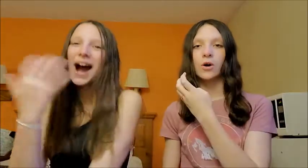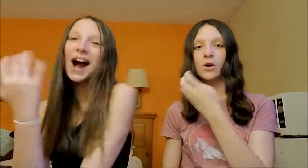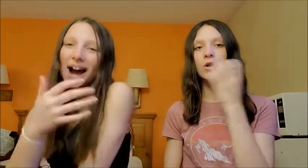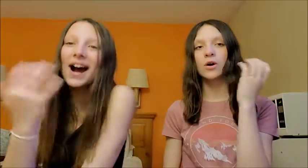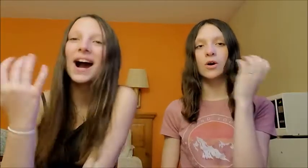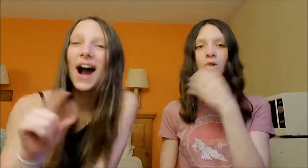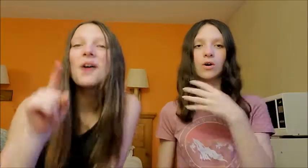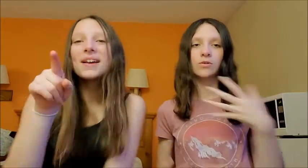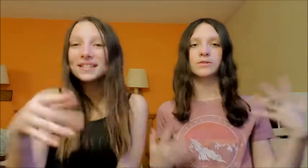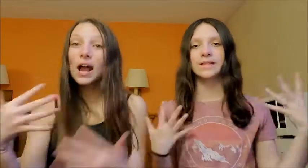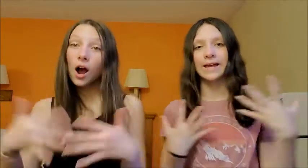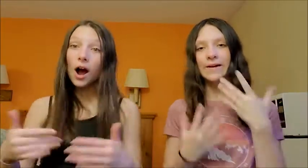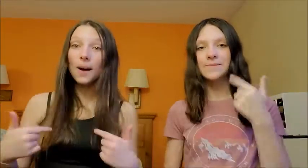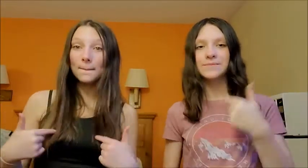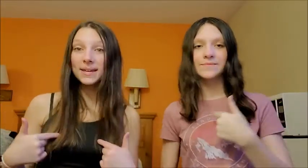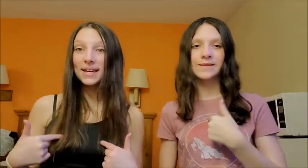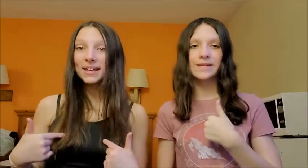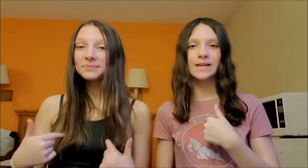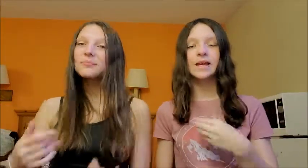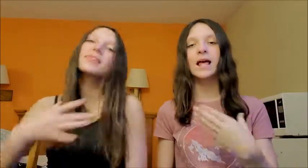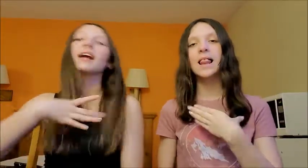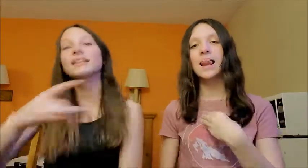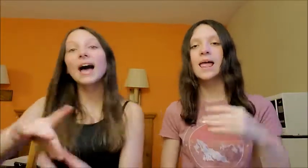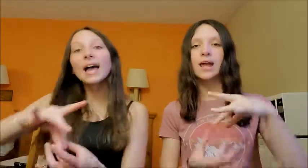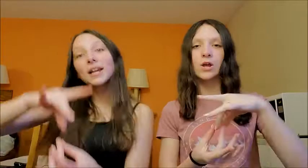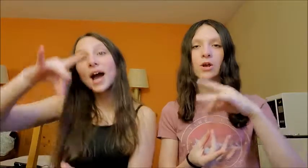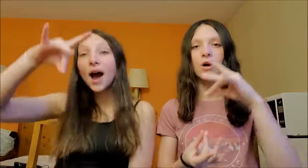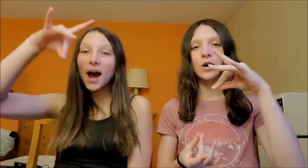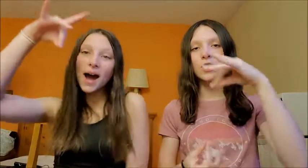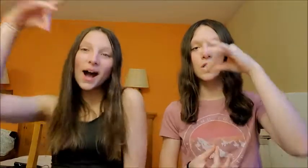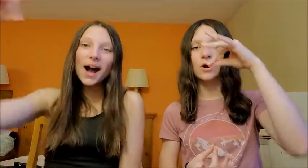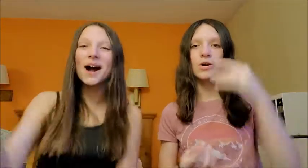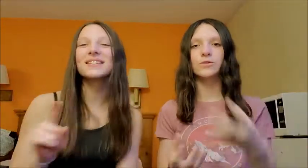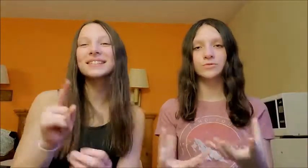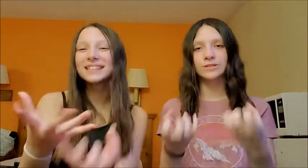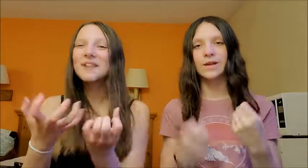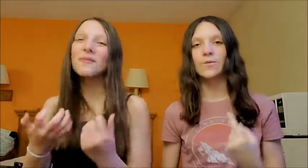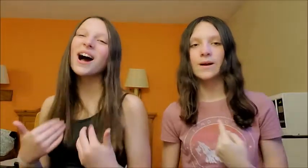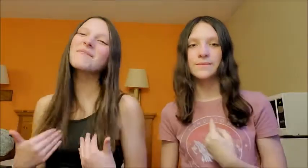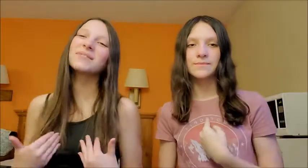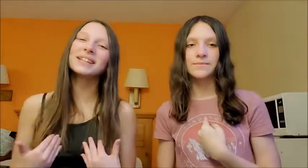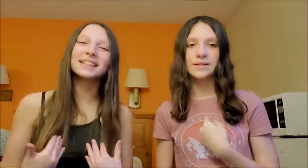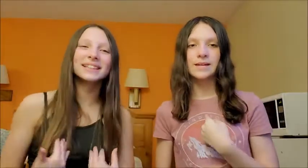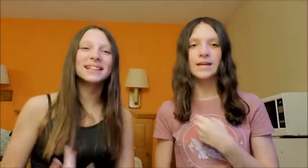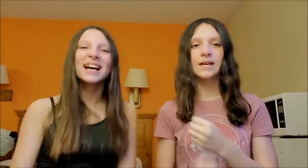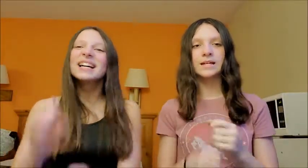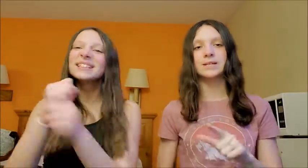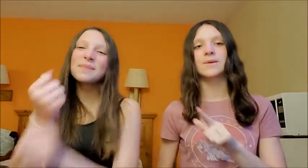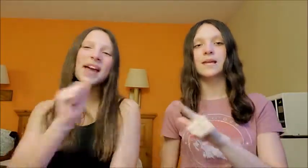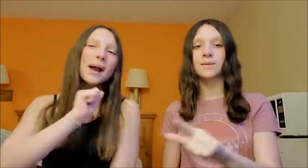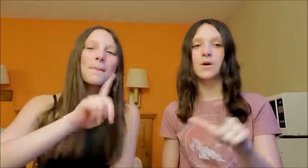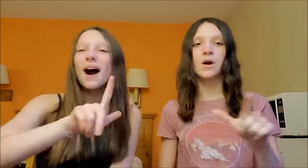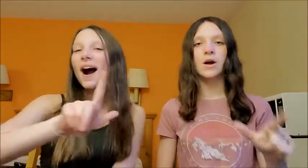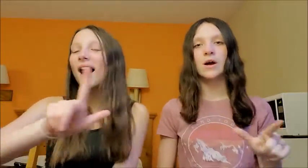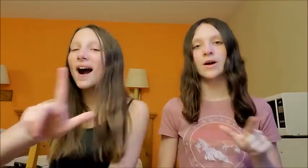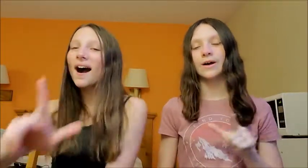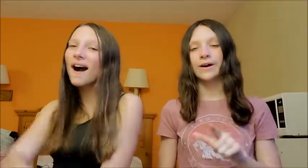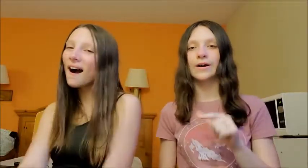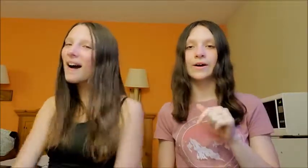O's They always wanna come, To make them all fall,